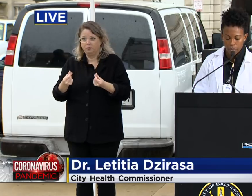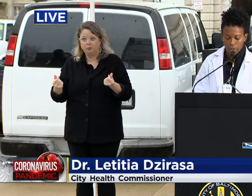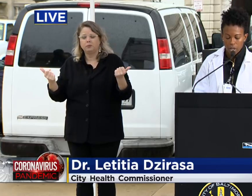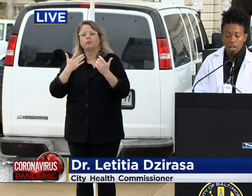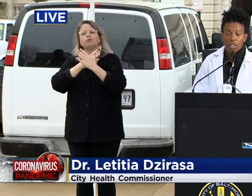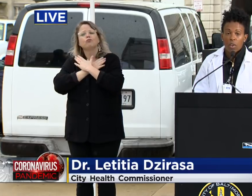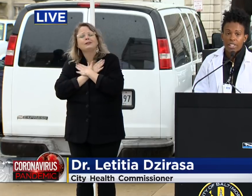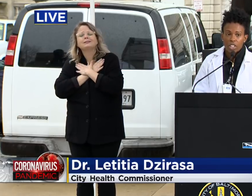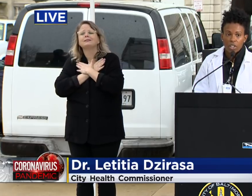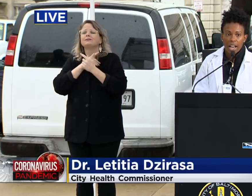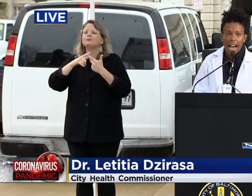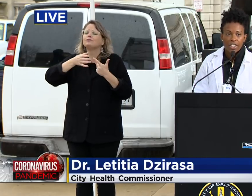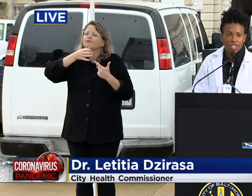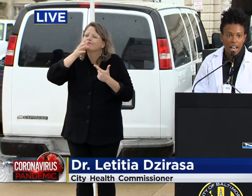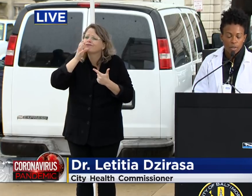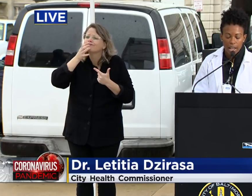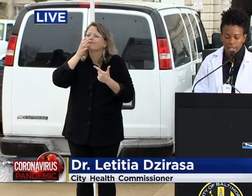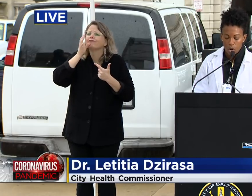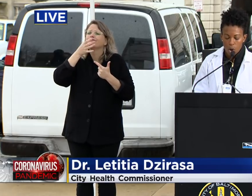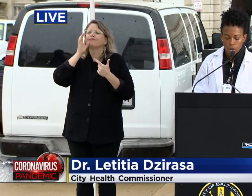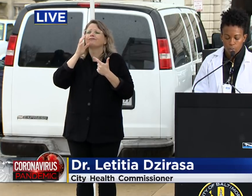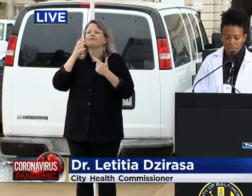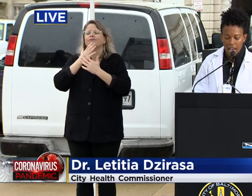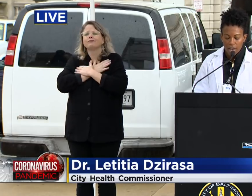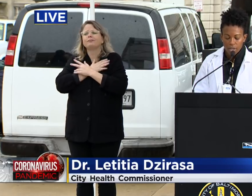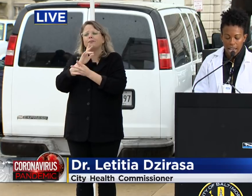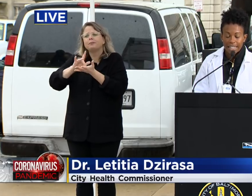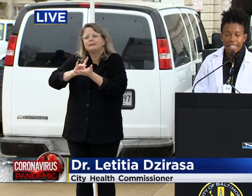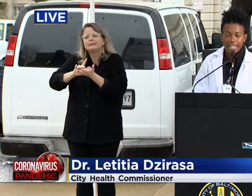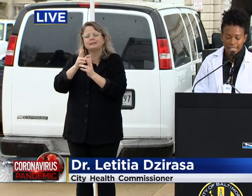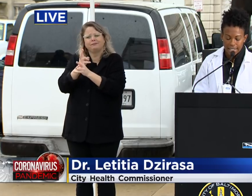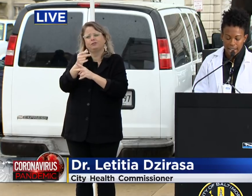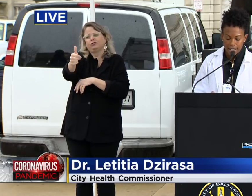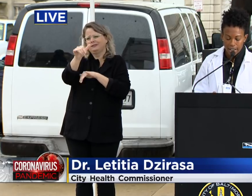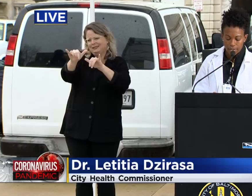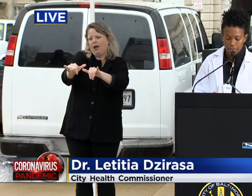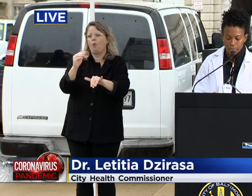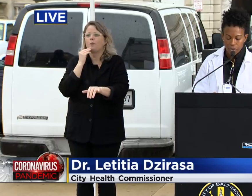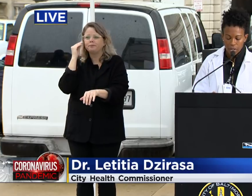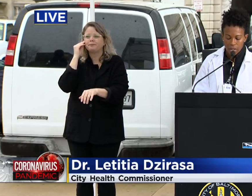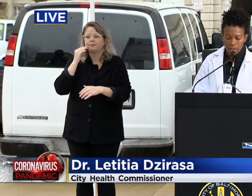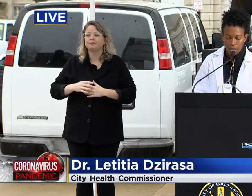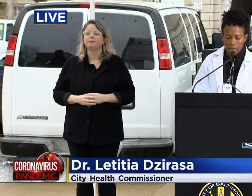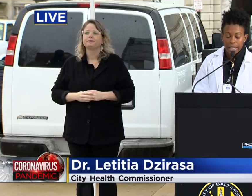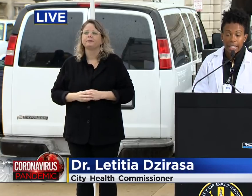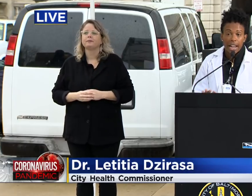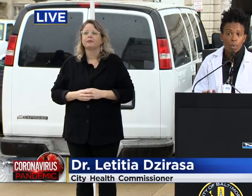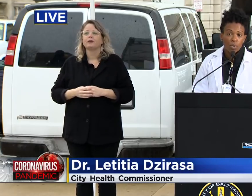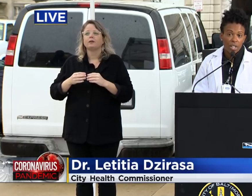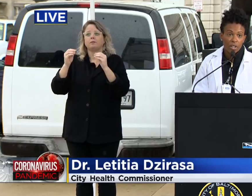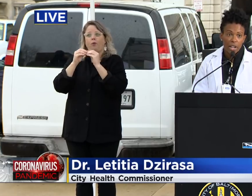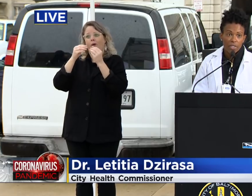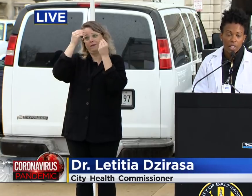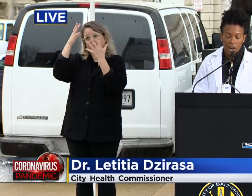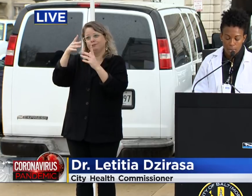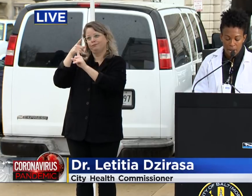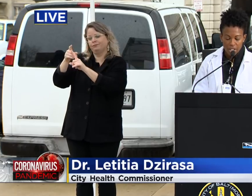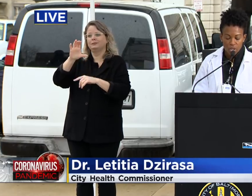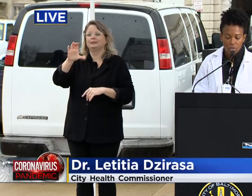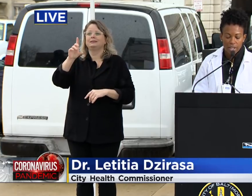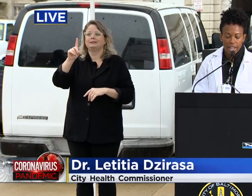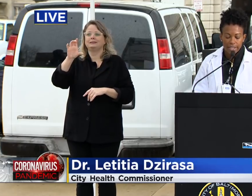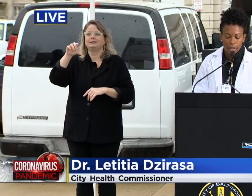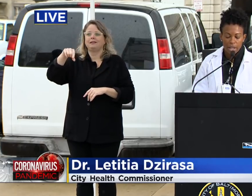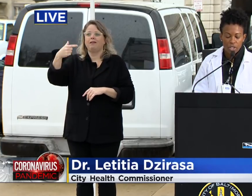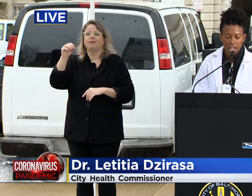fever. The criteria I just outlined can also be found at cdc.gov. Again, I will reiterate the